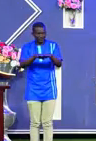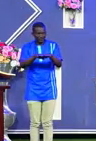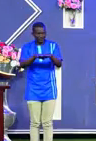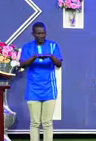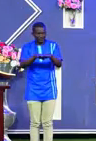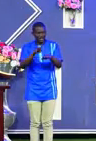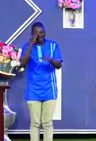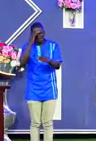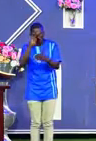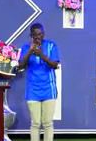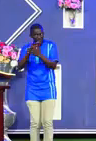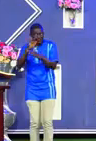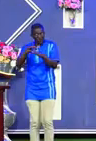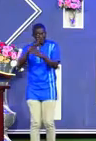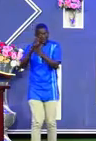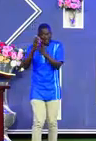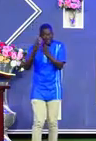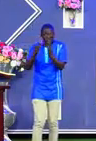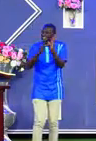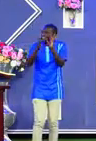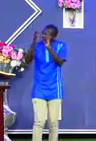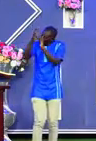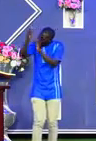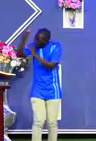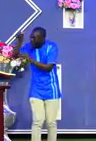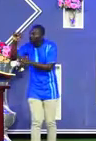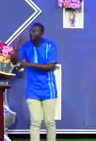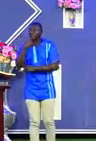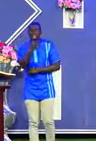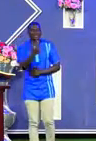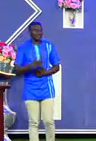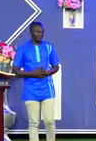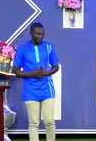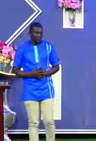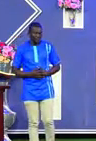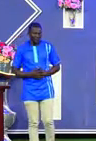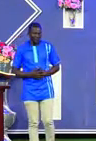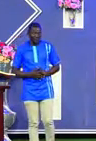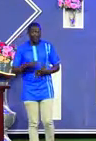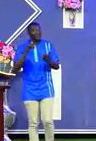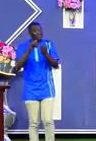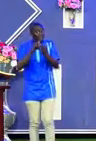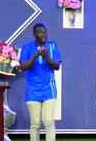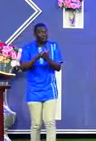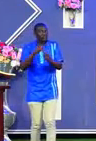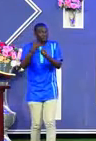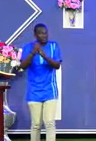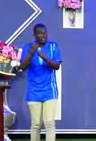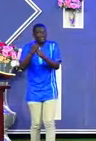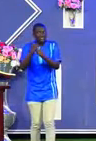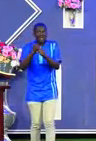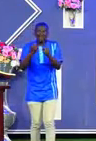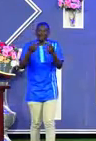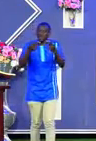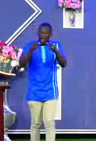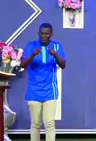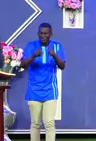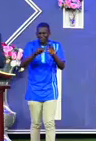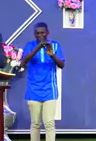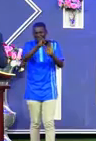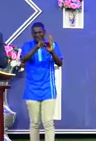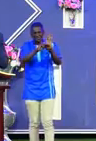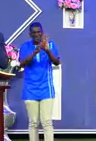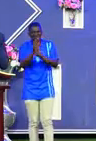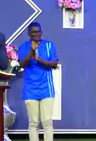unto something. Ate Yesu ye yakyogera. That was said by Jesus. Chigenda kola chi. It will be done for them. Zakiri yo Matayo